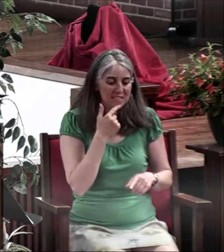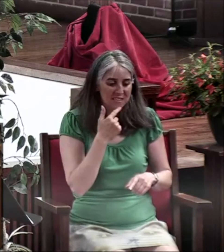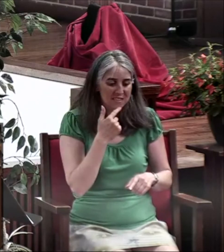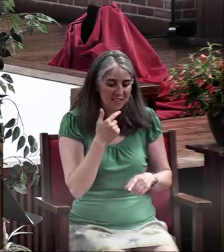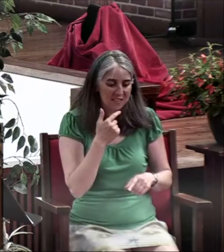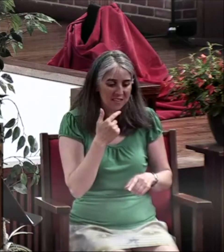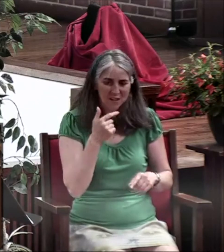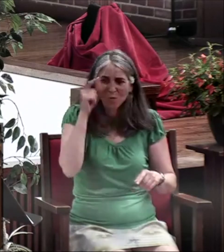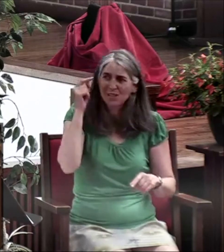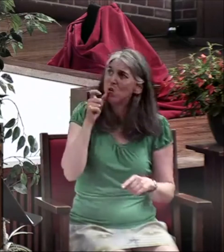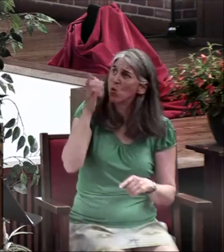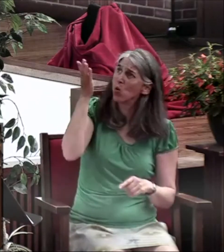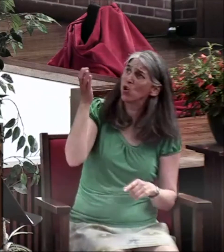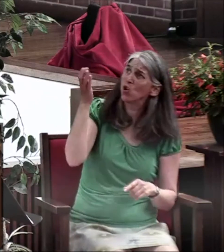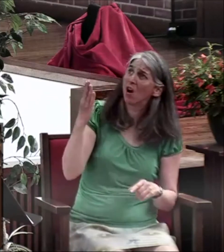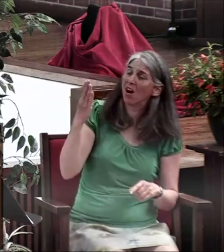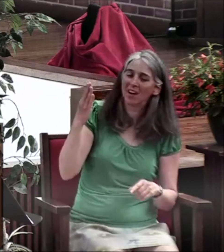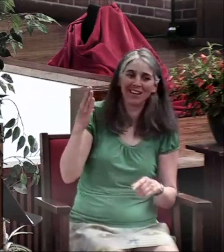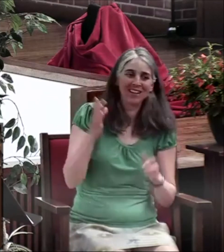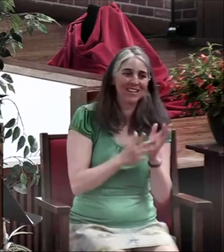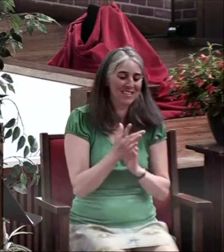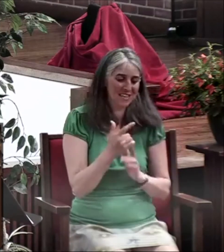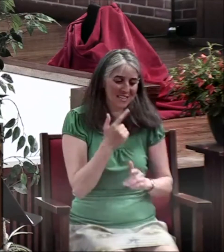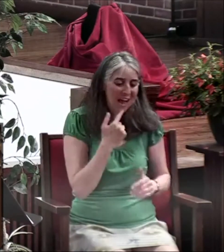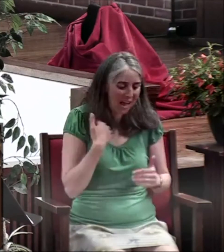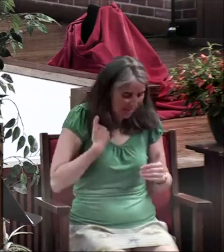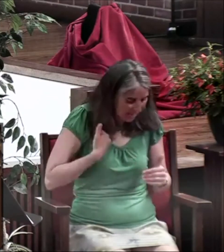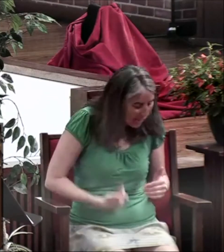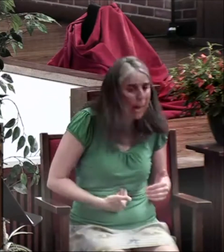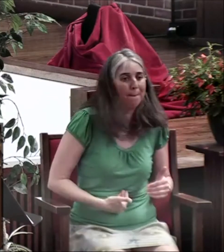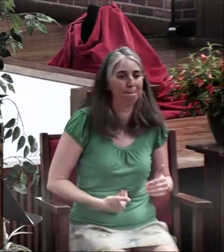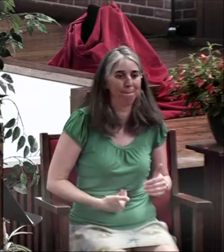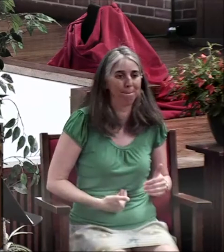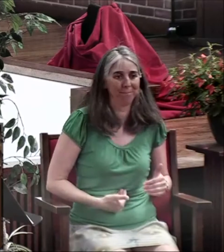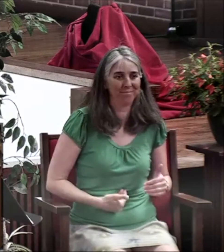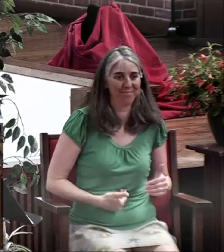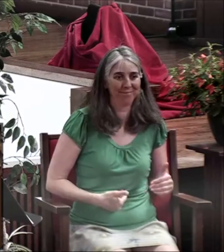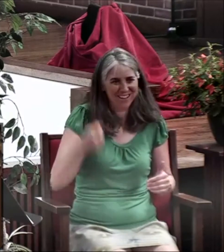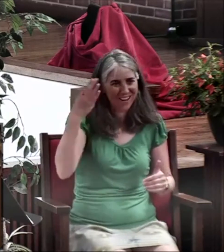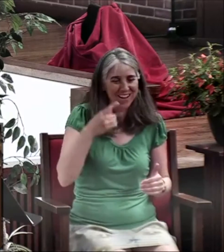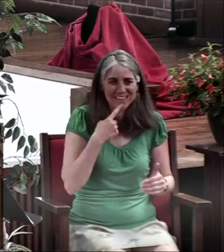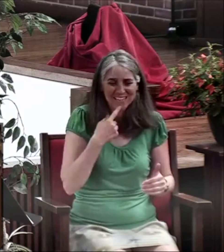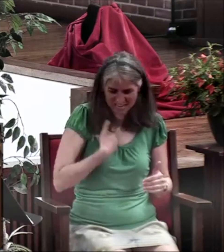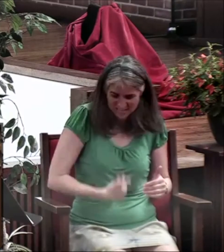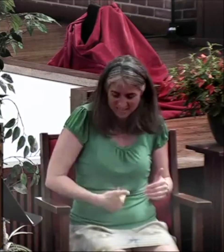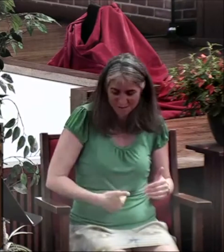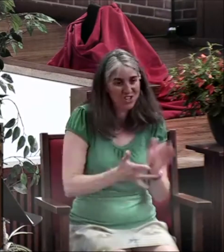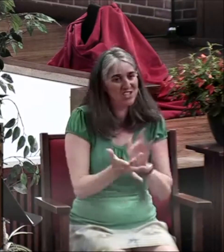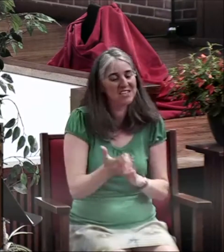you." Now he is saying, "I am the way, the truth, and the life."